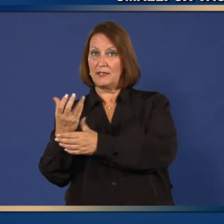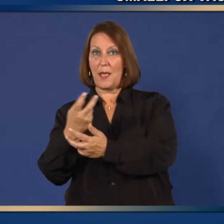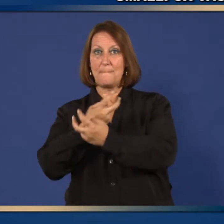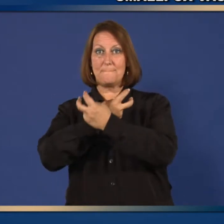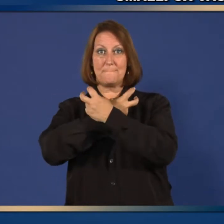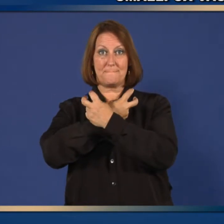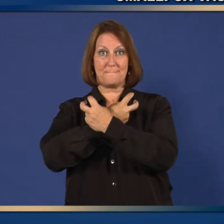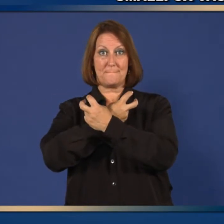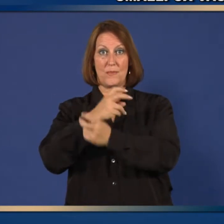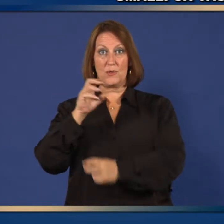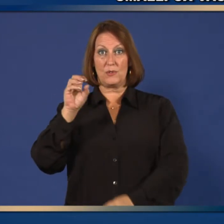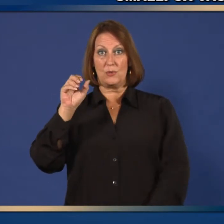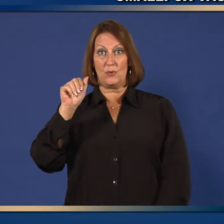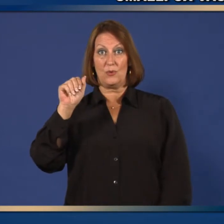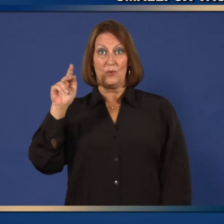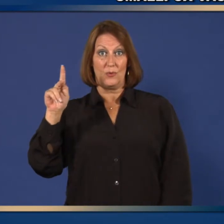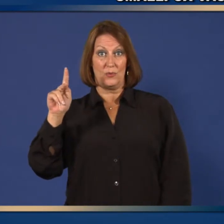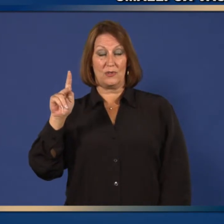chickenpox,